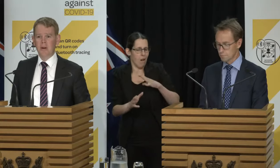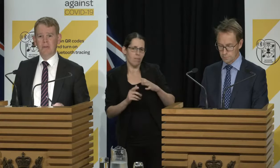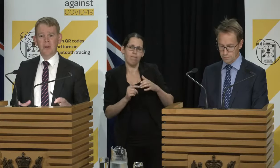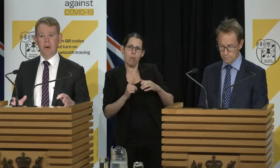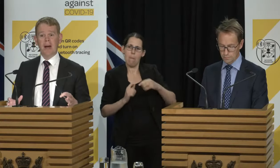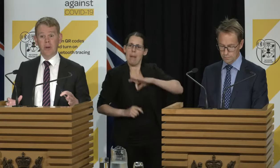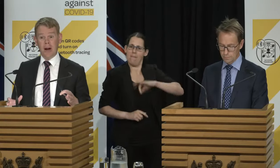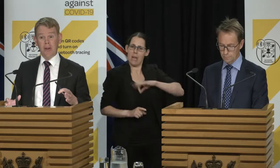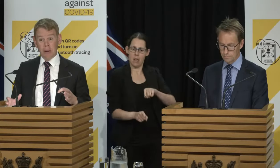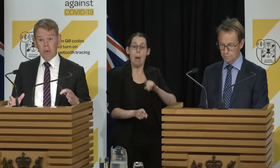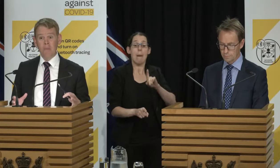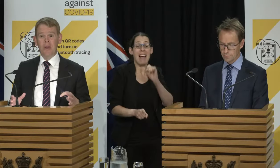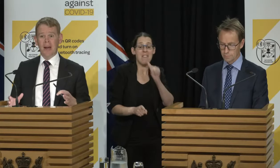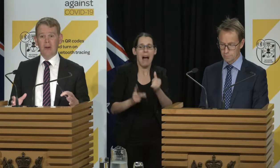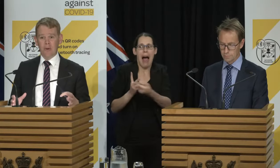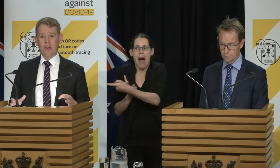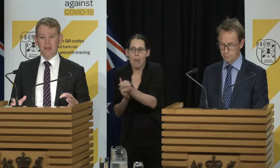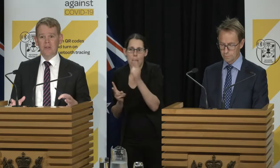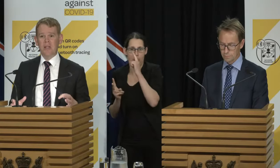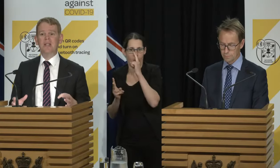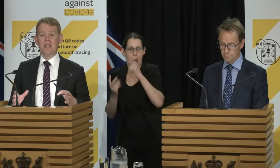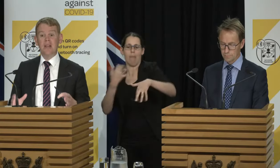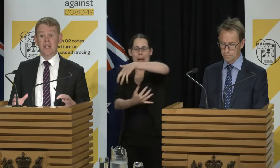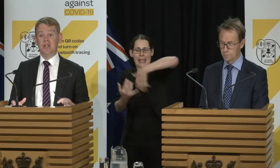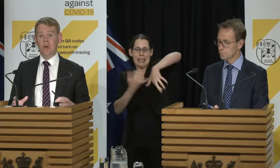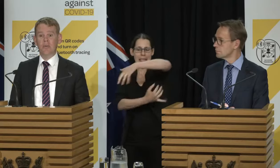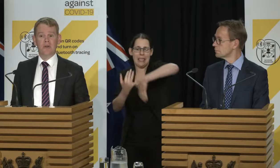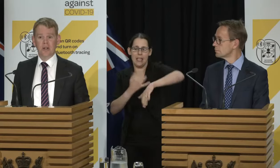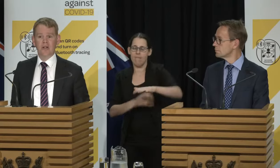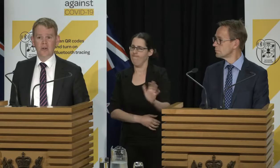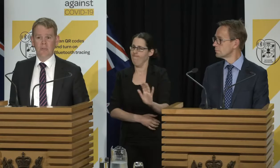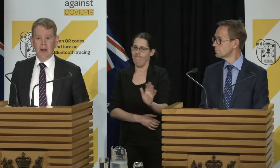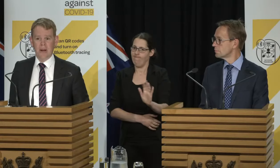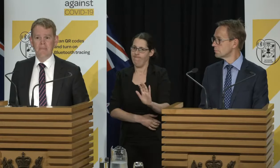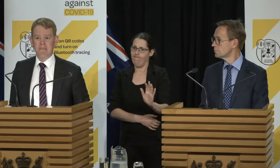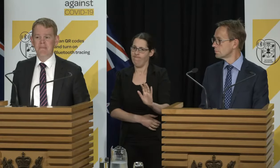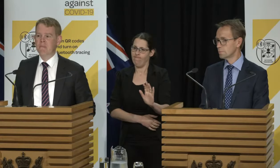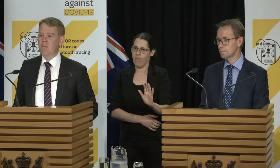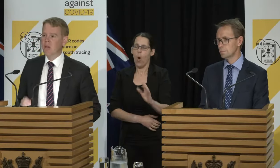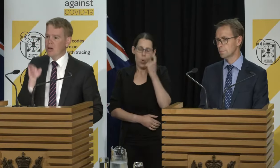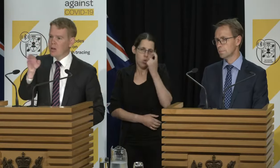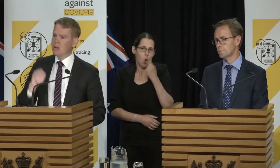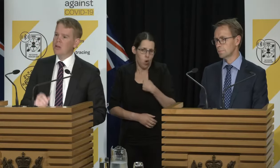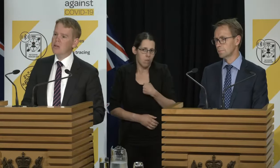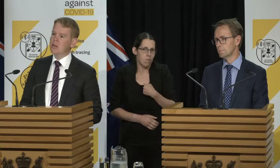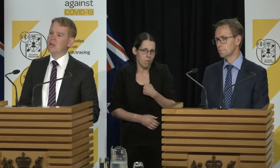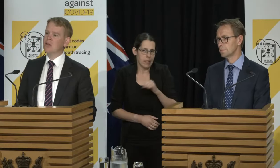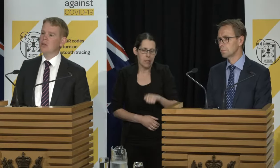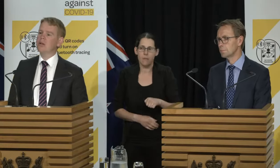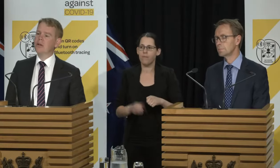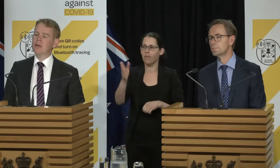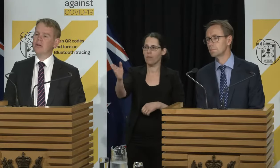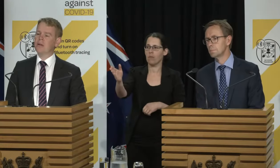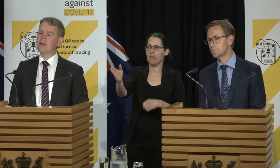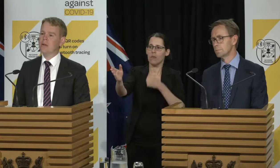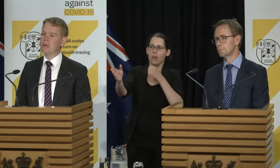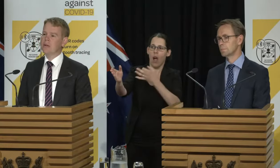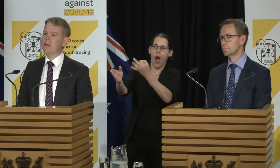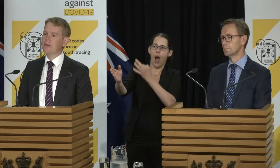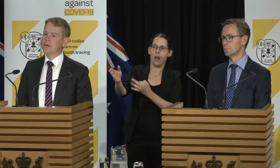them. But if they're playing with other people from within the facility, then yes, I would be very concerned about that. Just on the 39 people, I mean, yesterday it